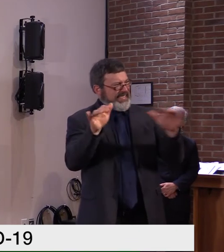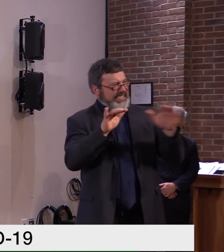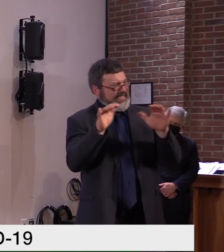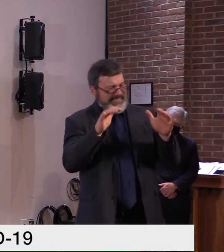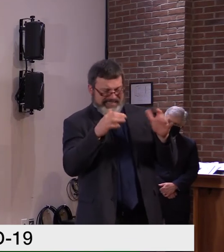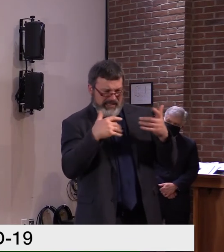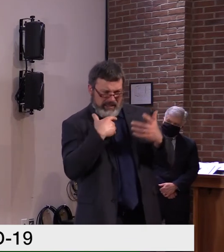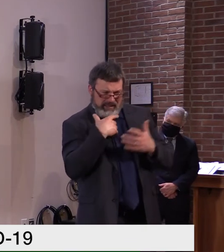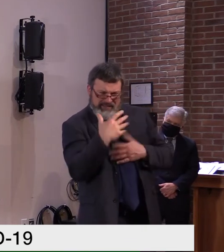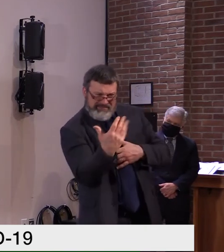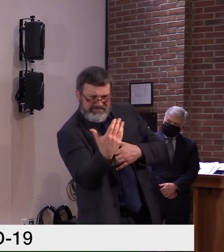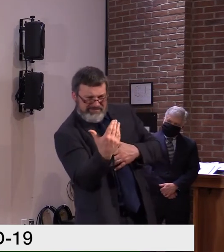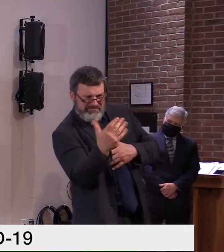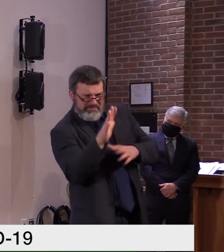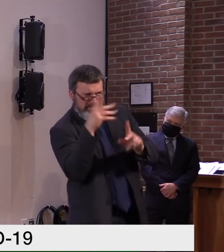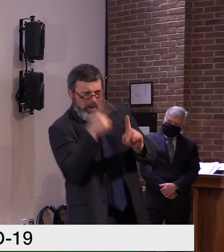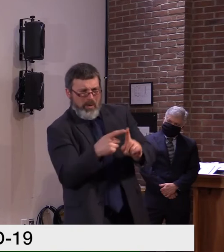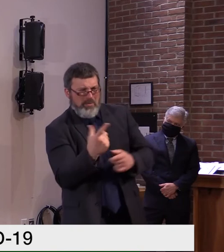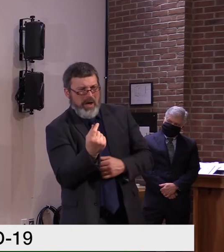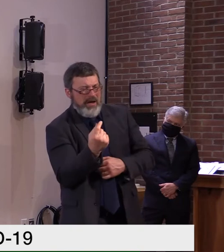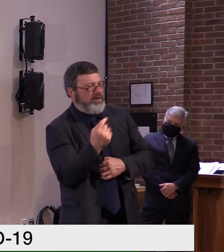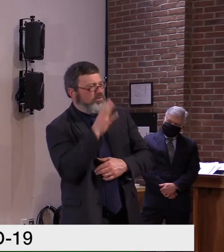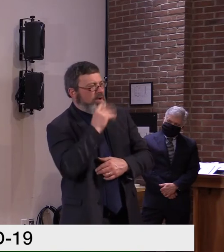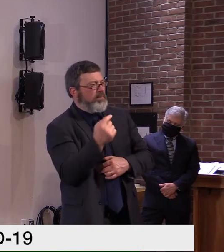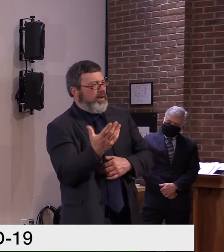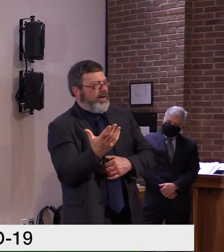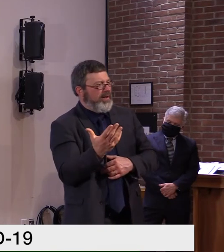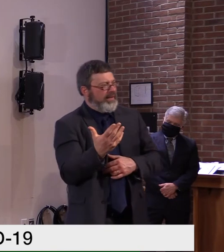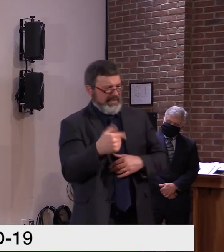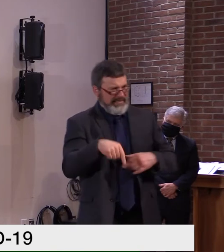I think this is this is a different case.